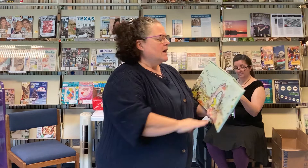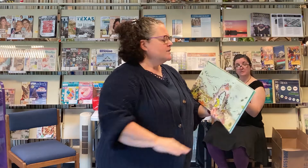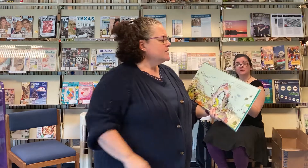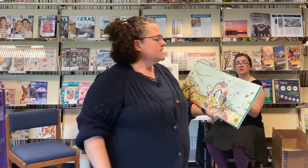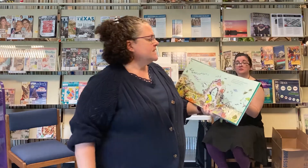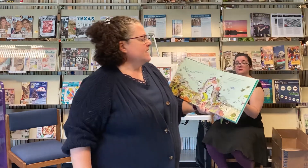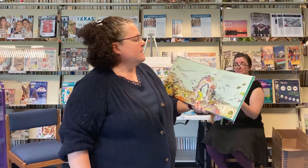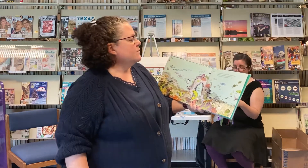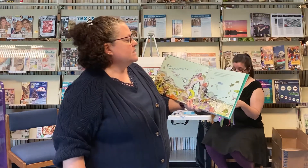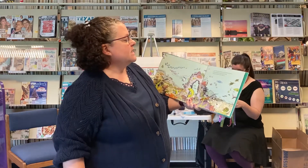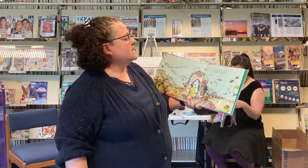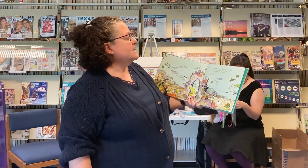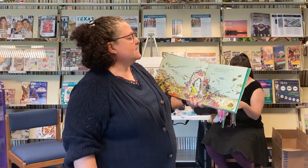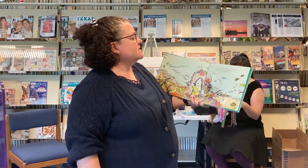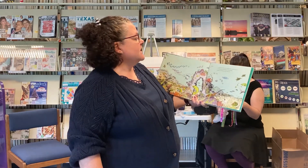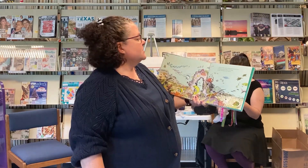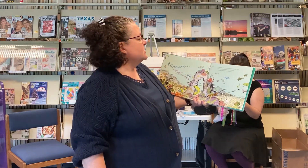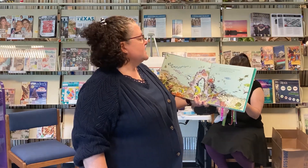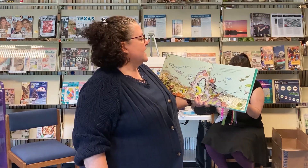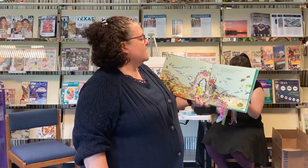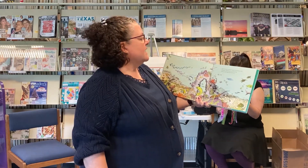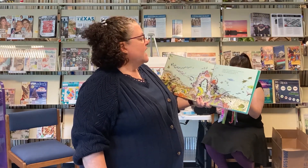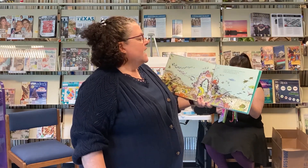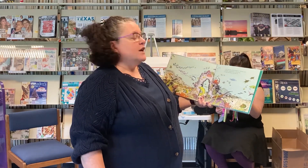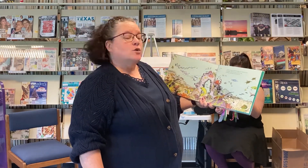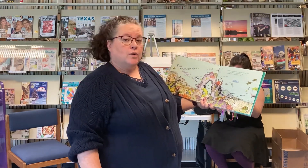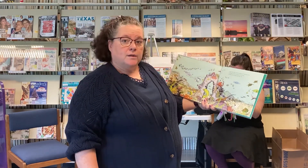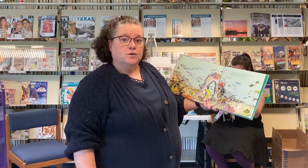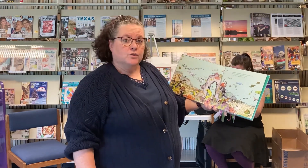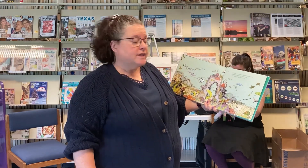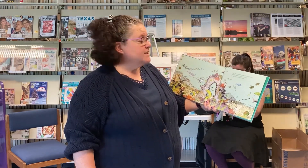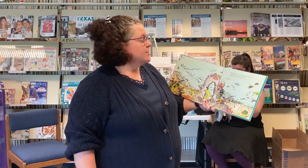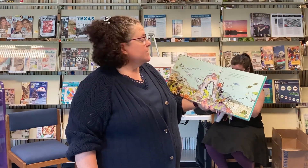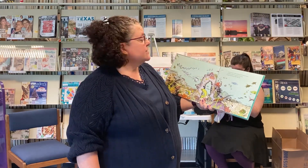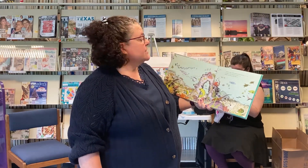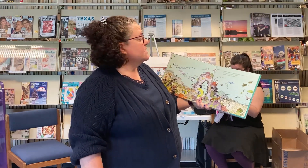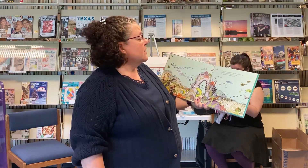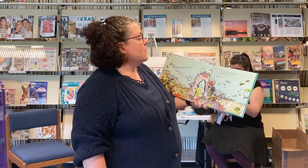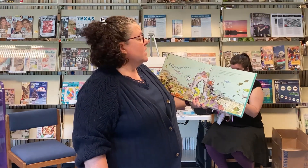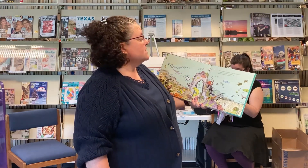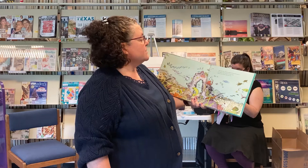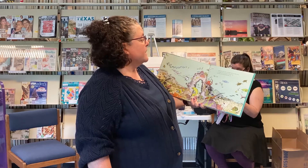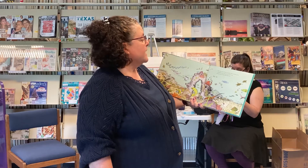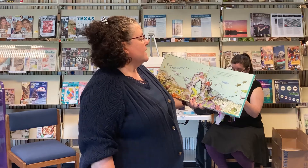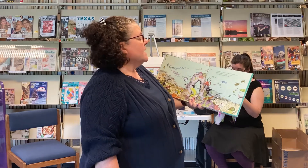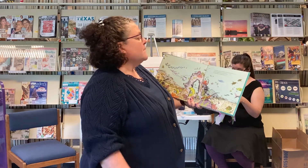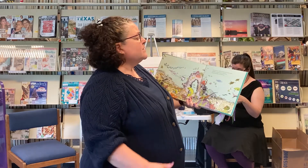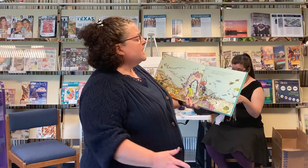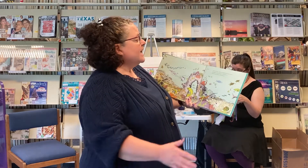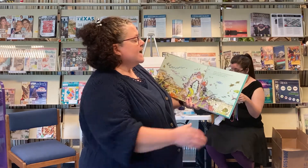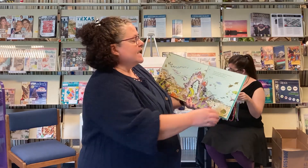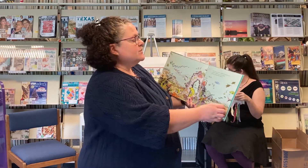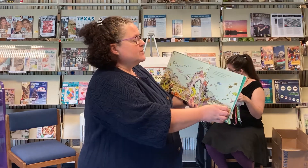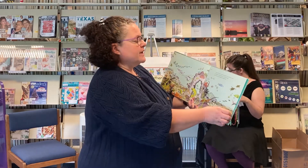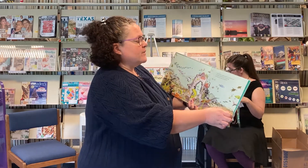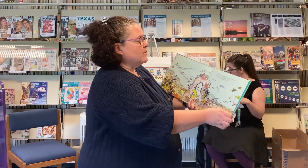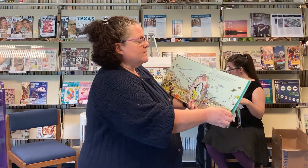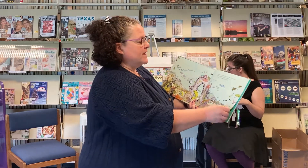Under the sea, where sunlight still touches sand, incredible creatures go on swimming, playing and doing what they